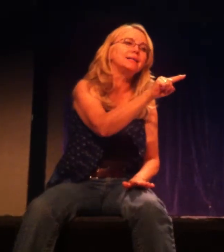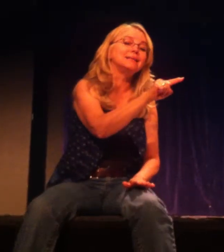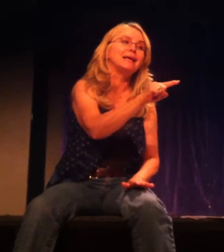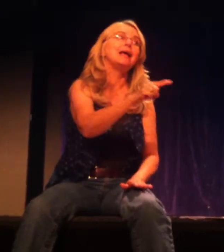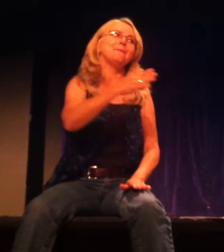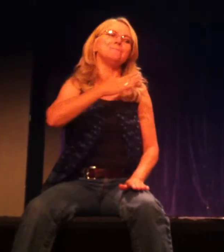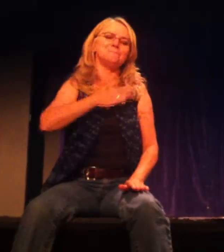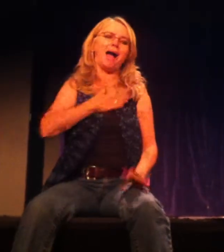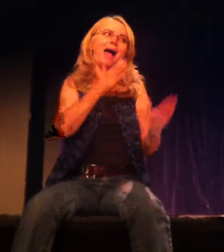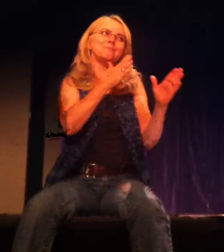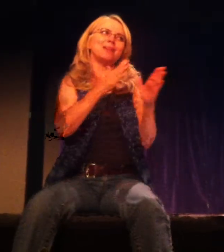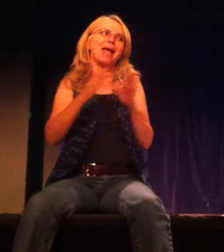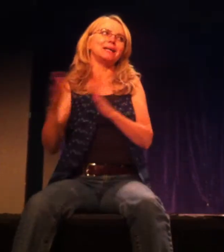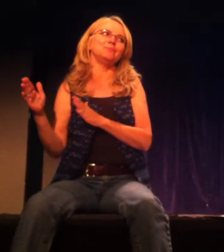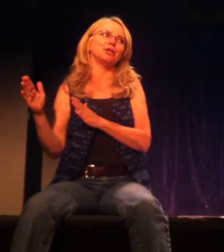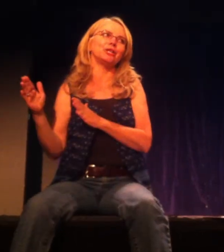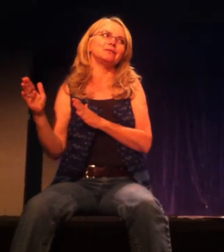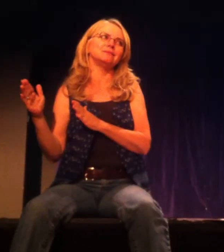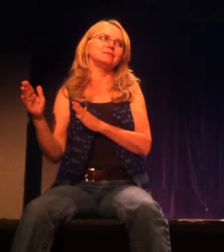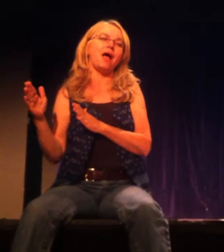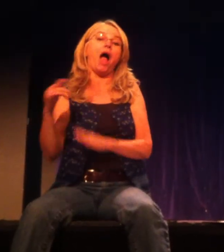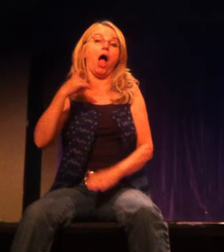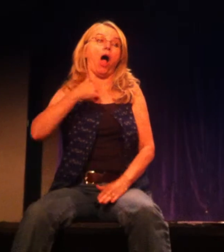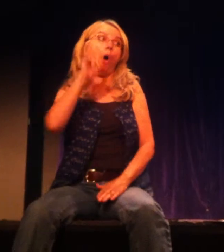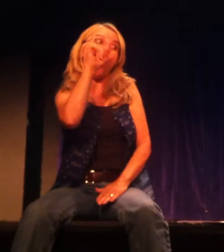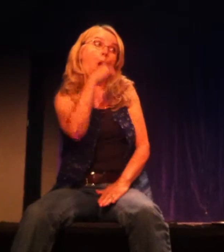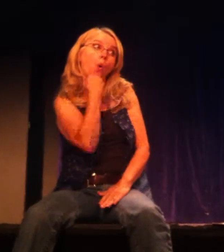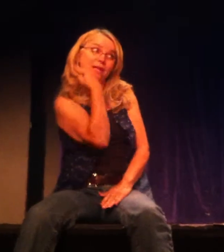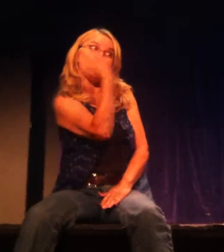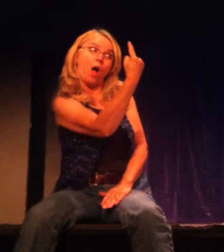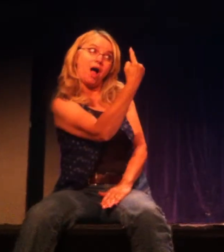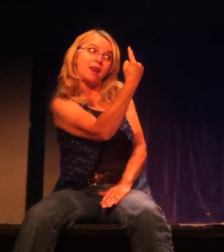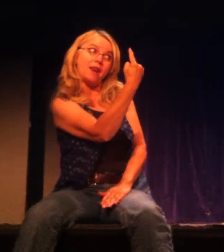planning period. I only get one. Bye.